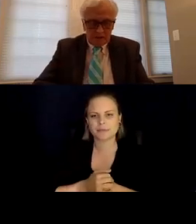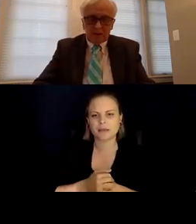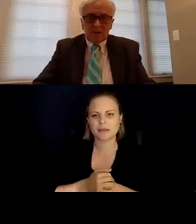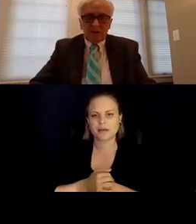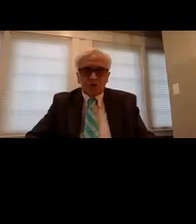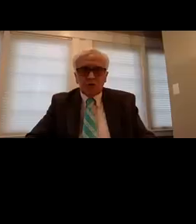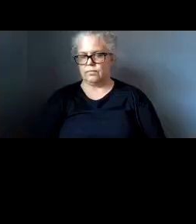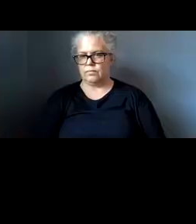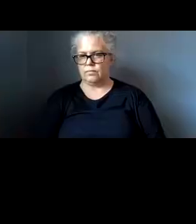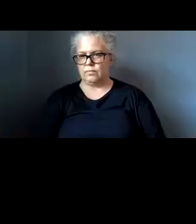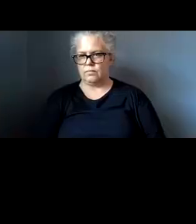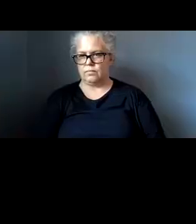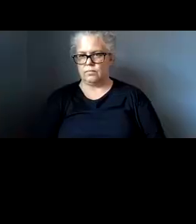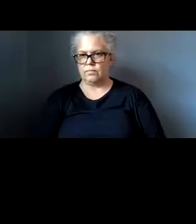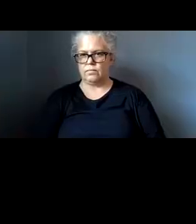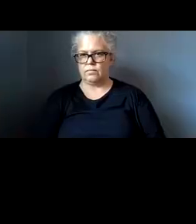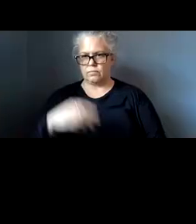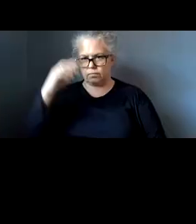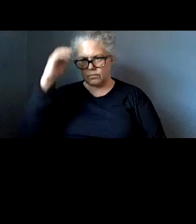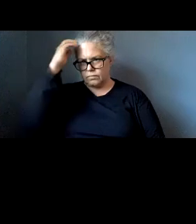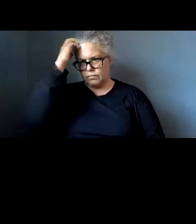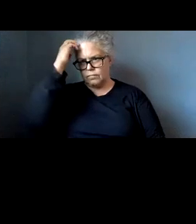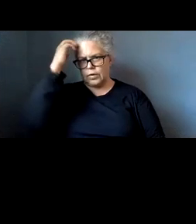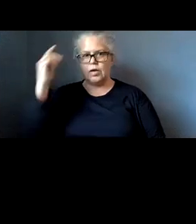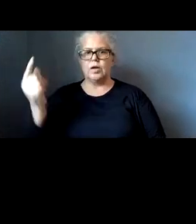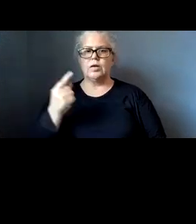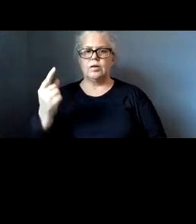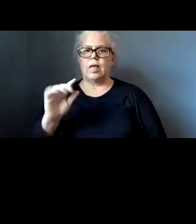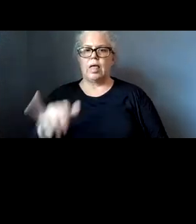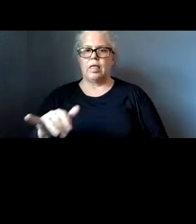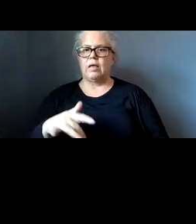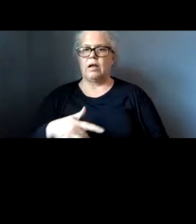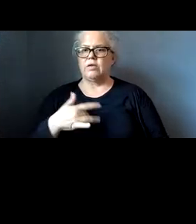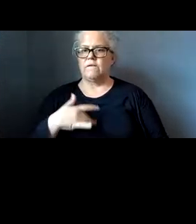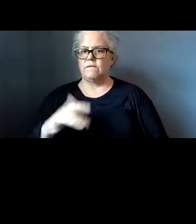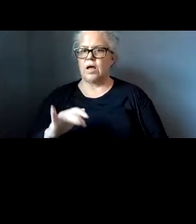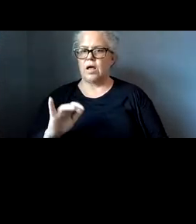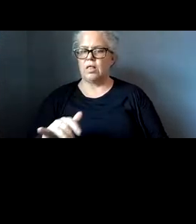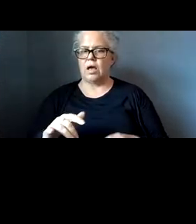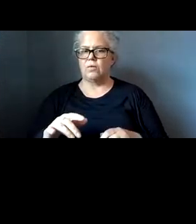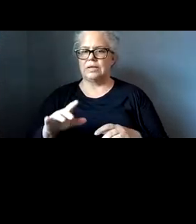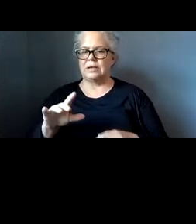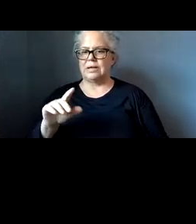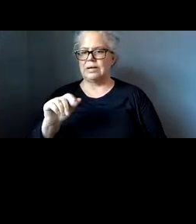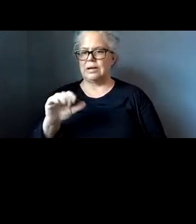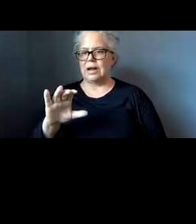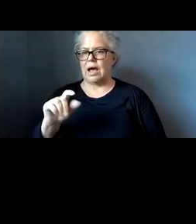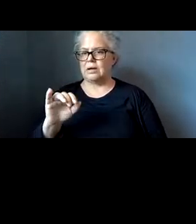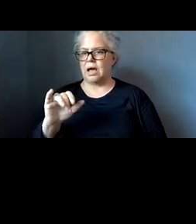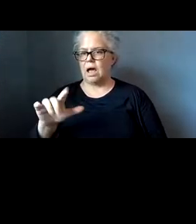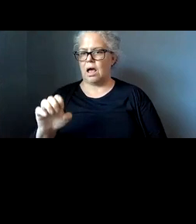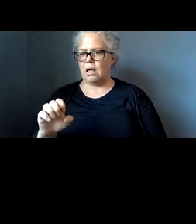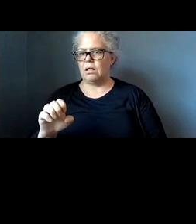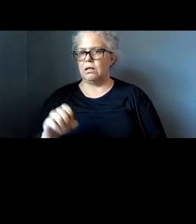Again, that issue of something that is felt, something that in this case was tactile, is one